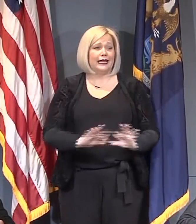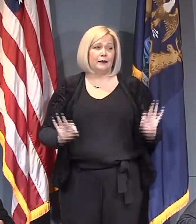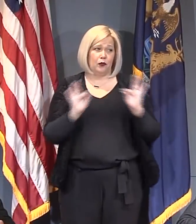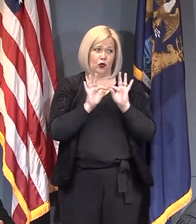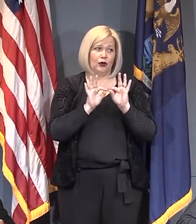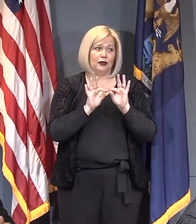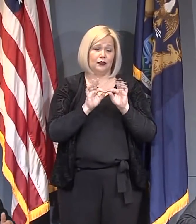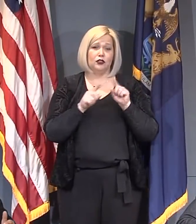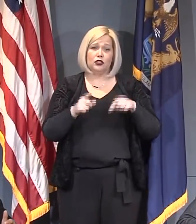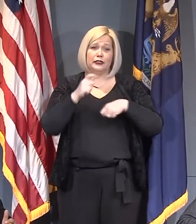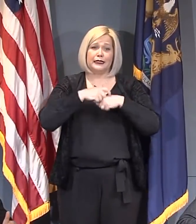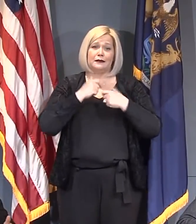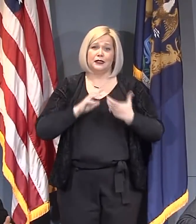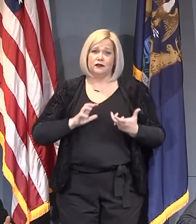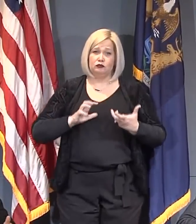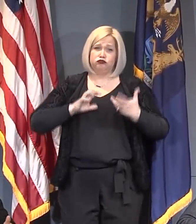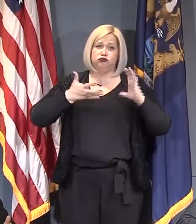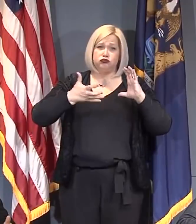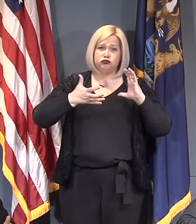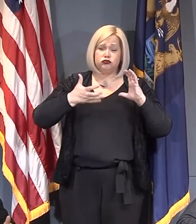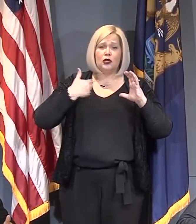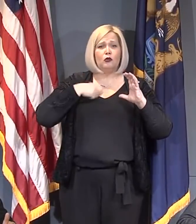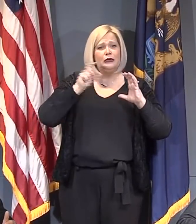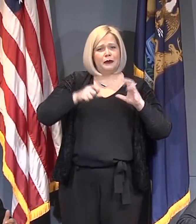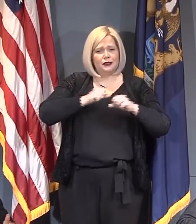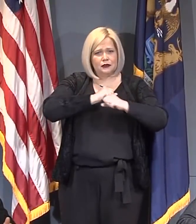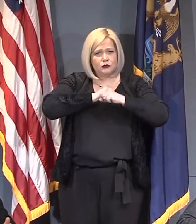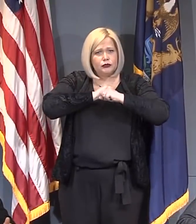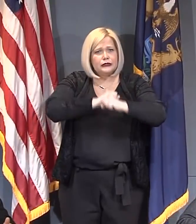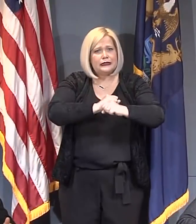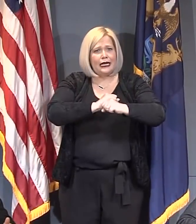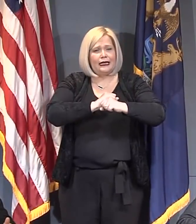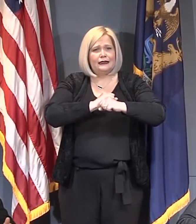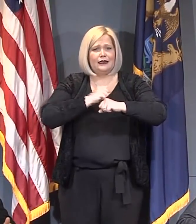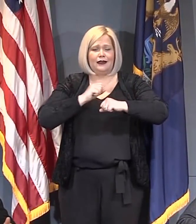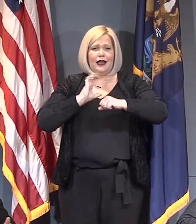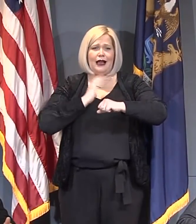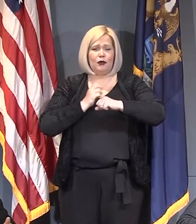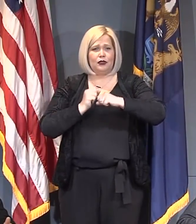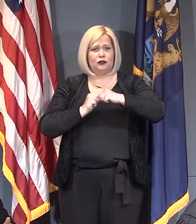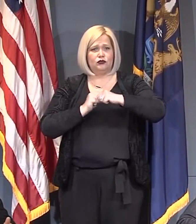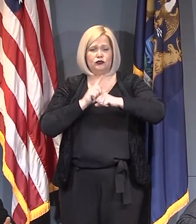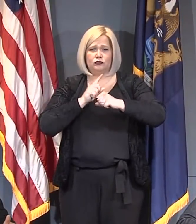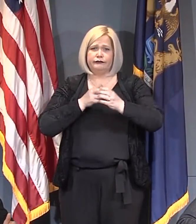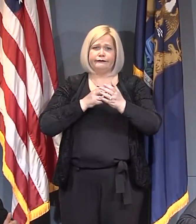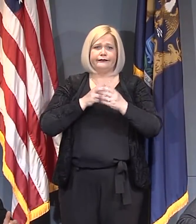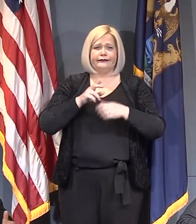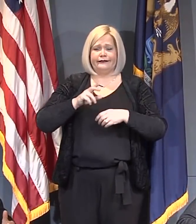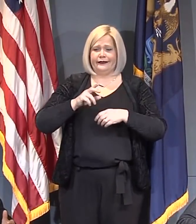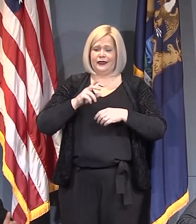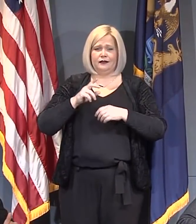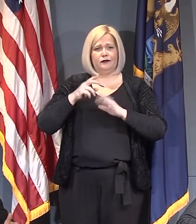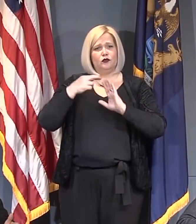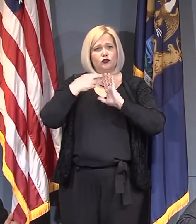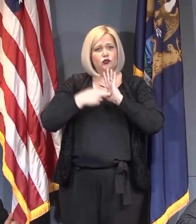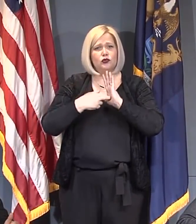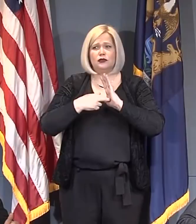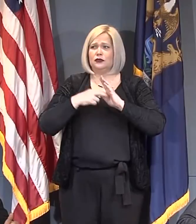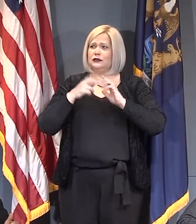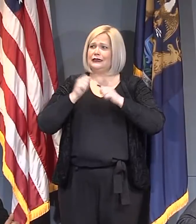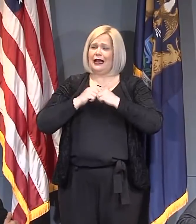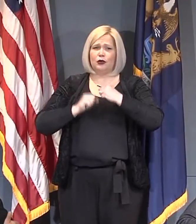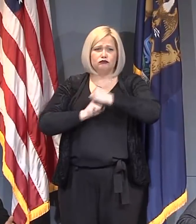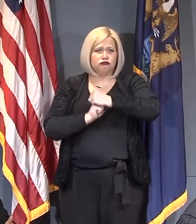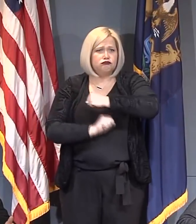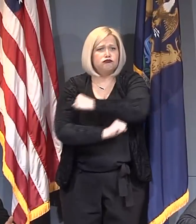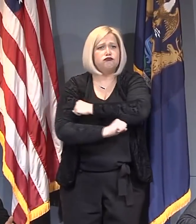in times of crisis, we protect these fundamentals that are truths of our democracy and our republic, and that it's important that